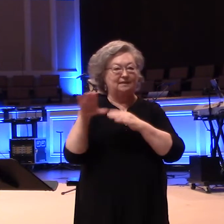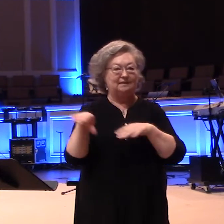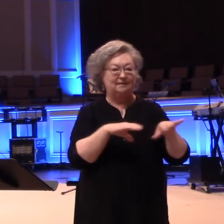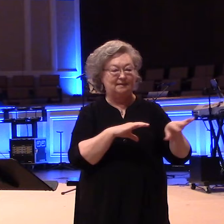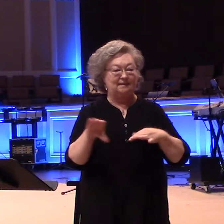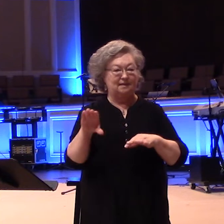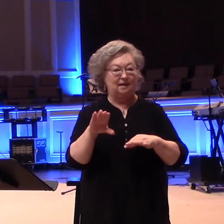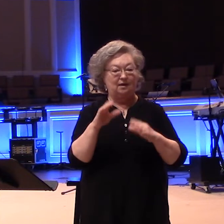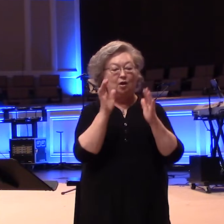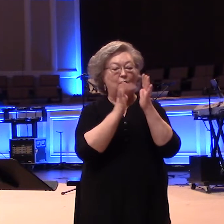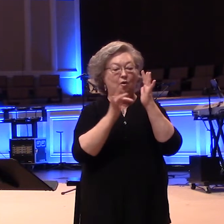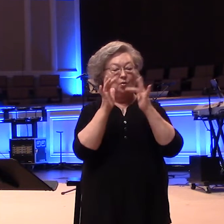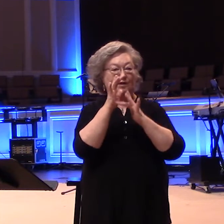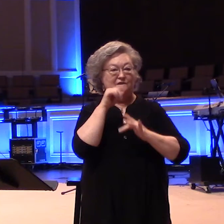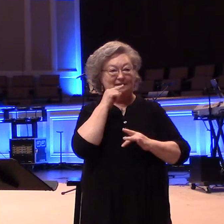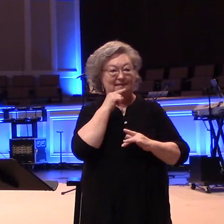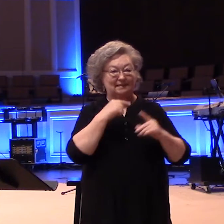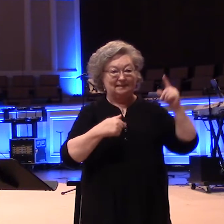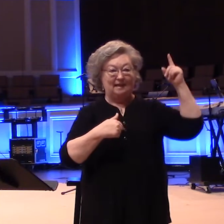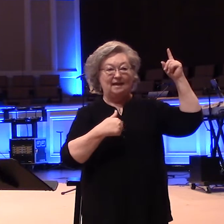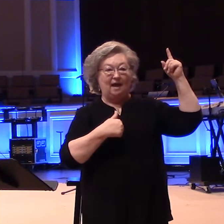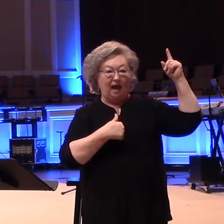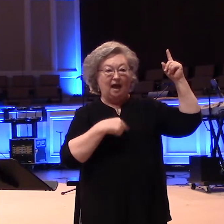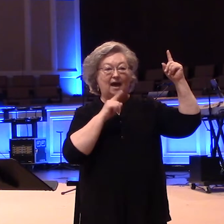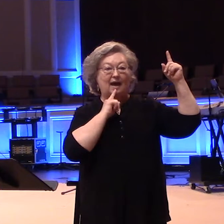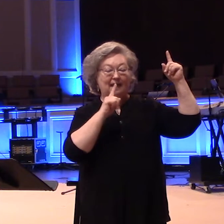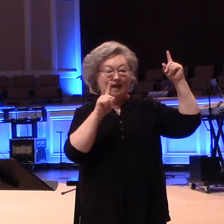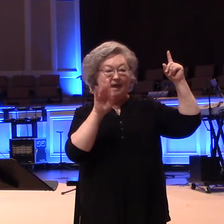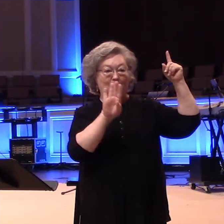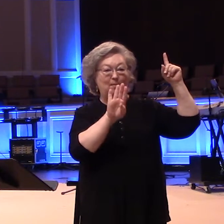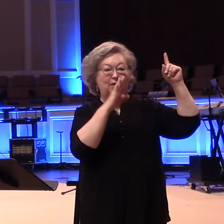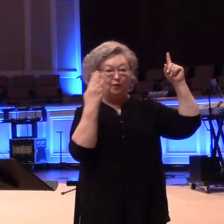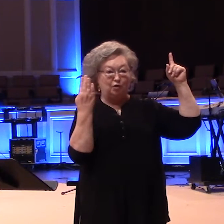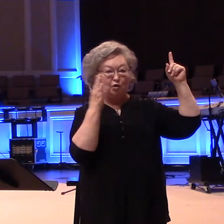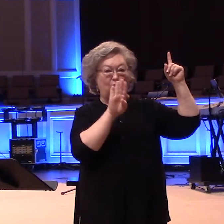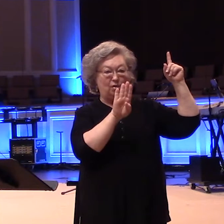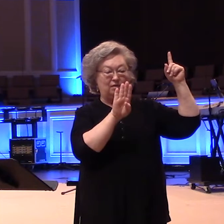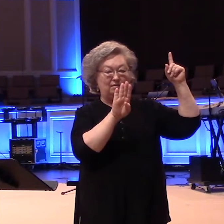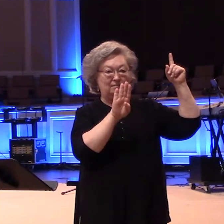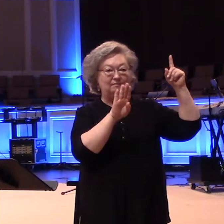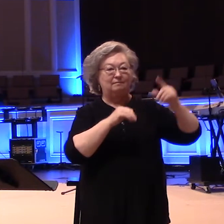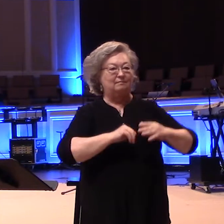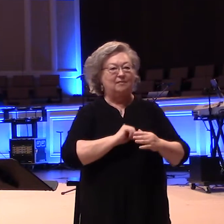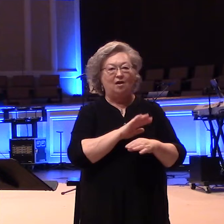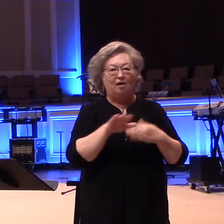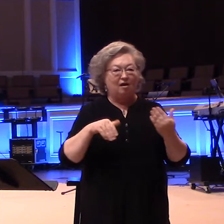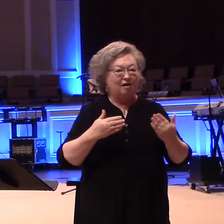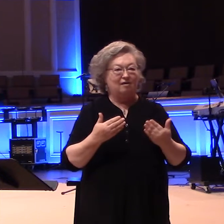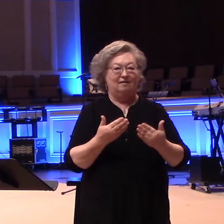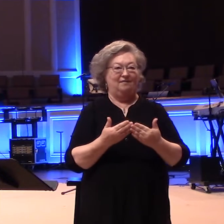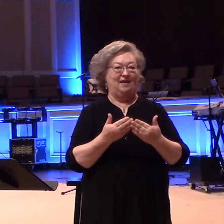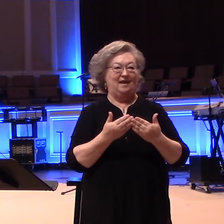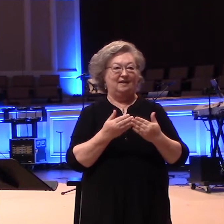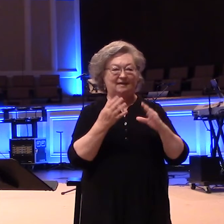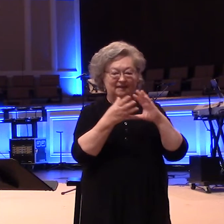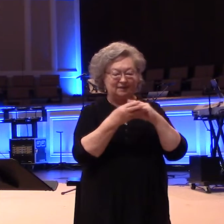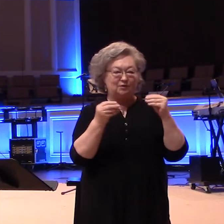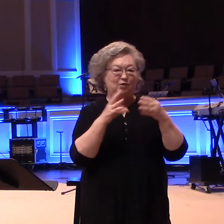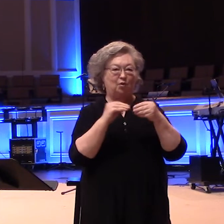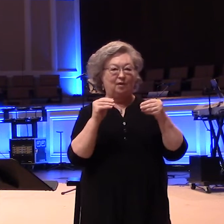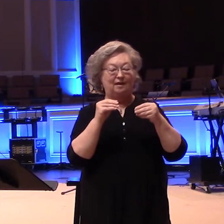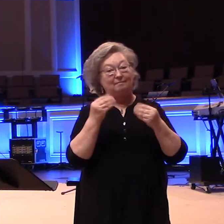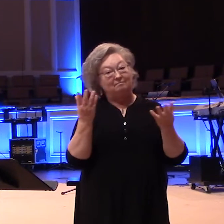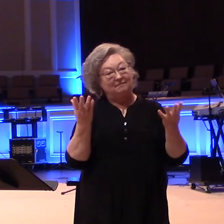way for us to come. And that parable that Jesus tells. Isn't that the story of us